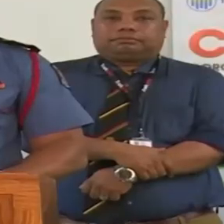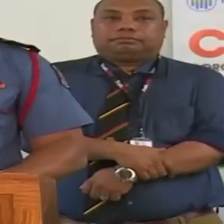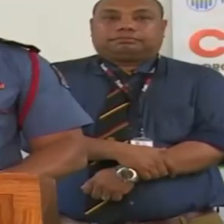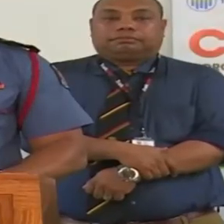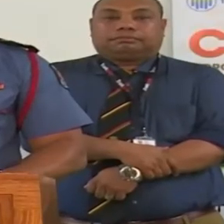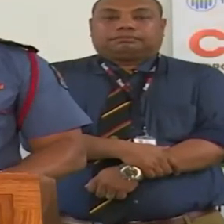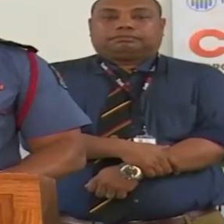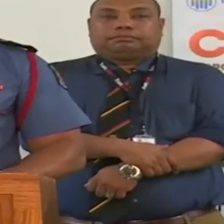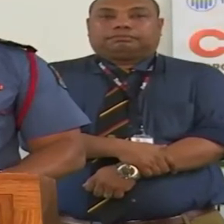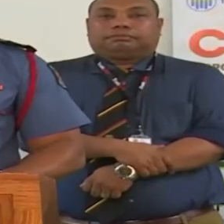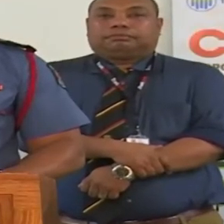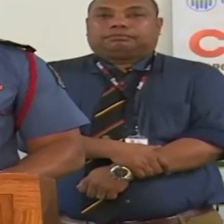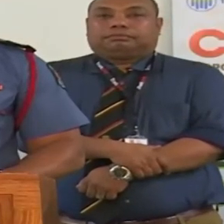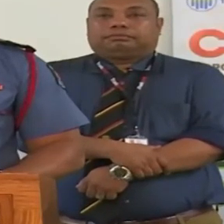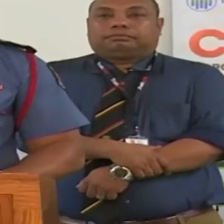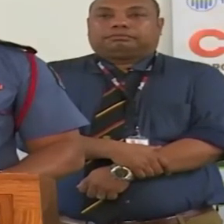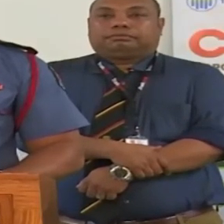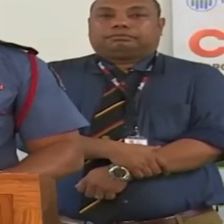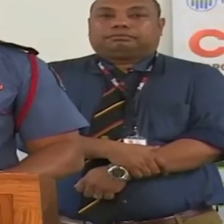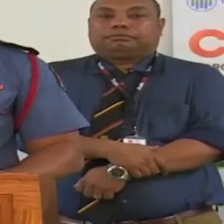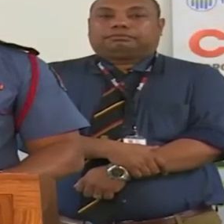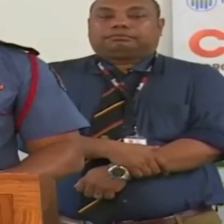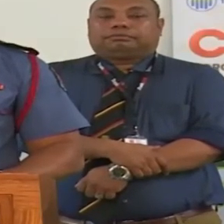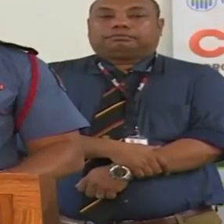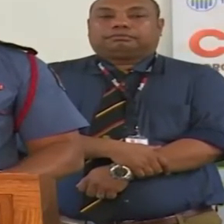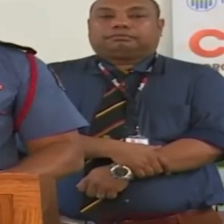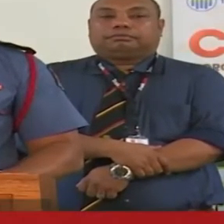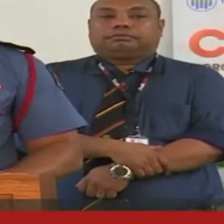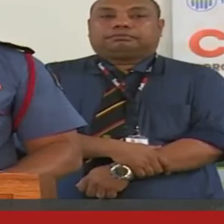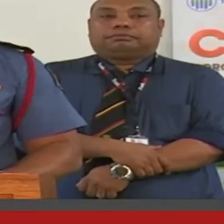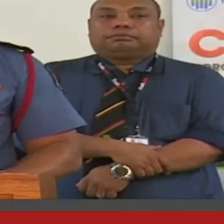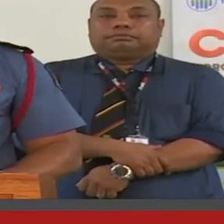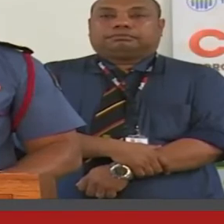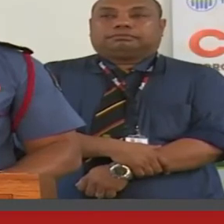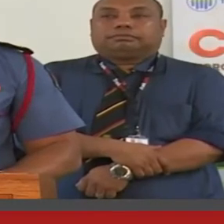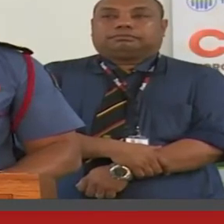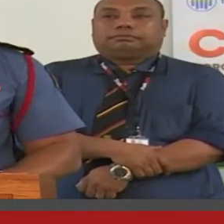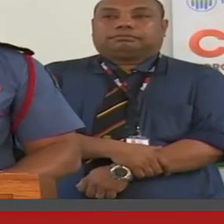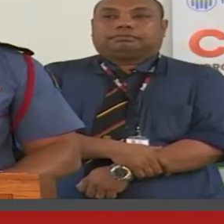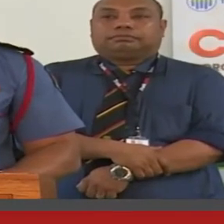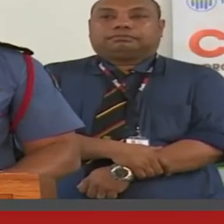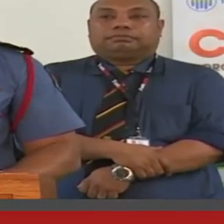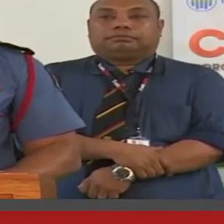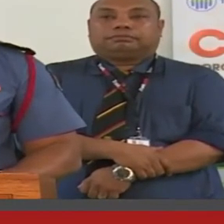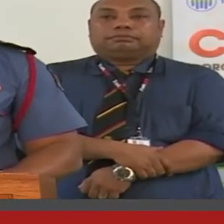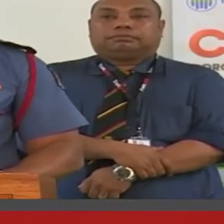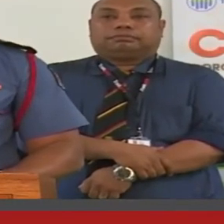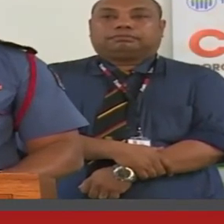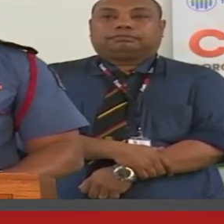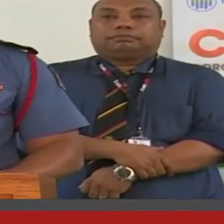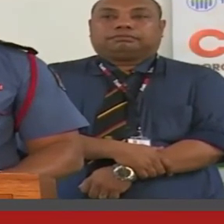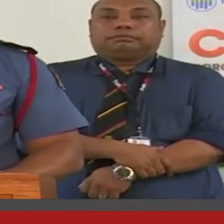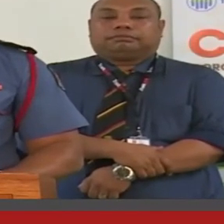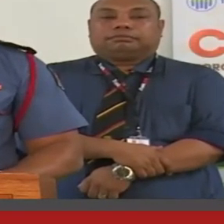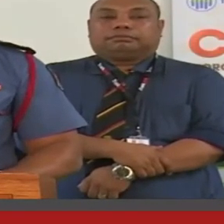Prime Minister Taupinis, all the test me plaronim lo online where all been stopped in contact with them first man and been